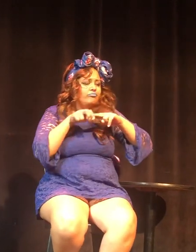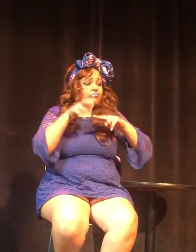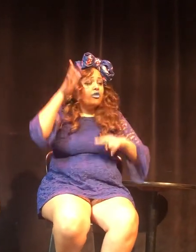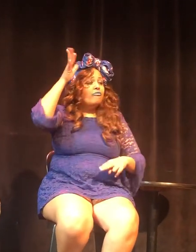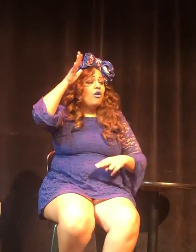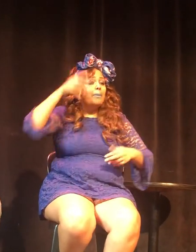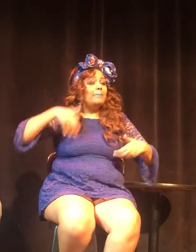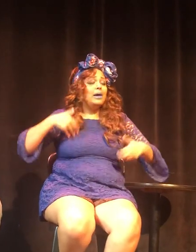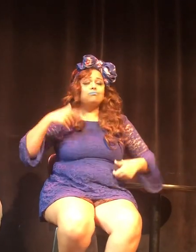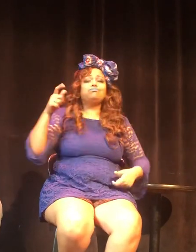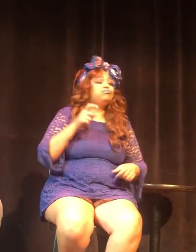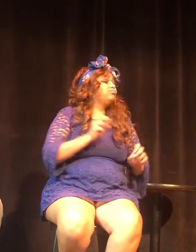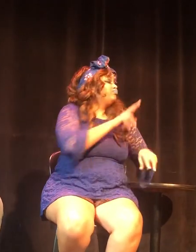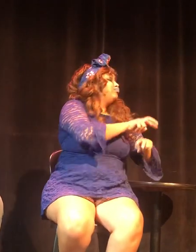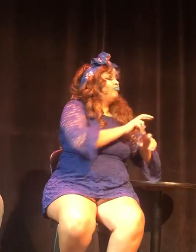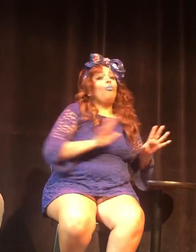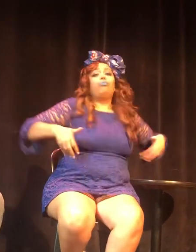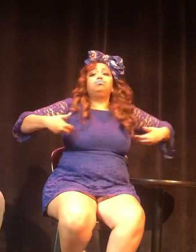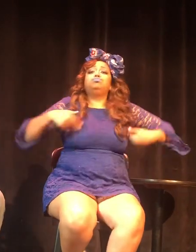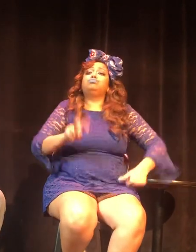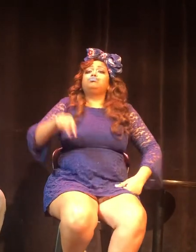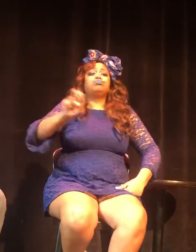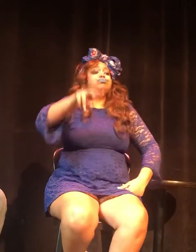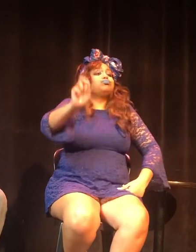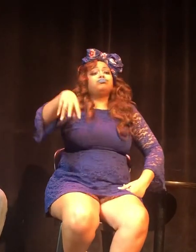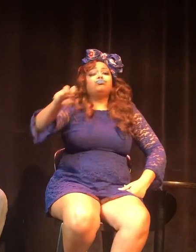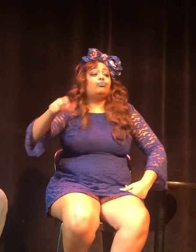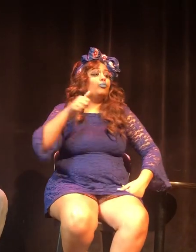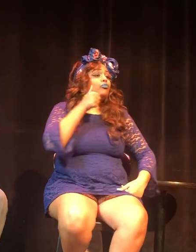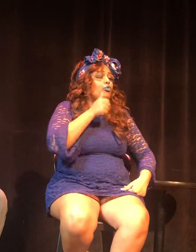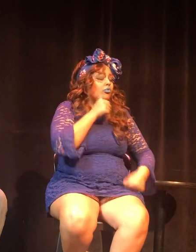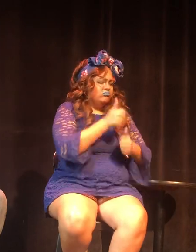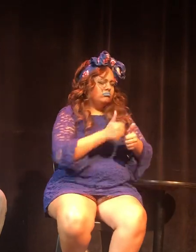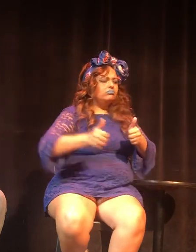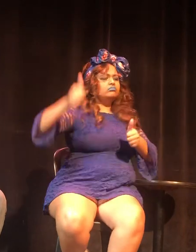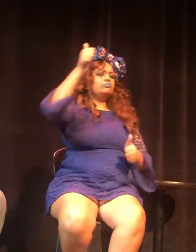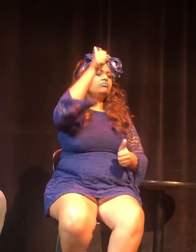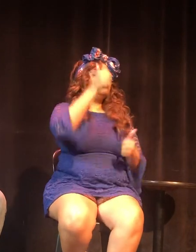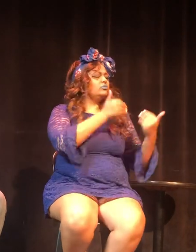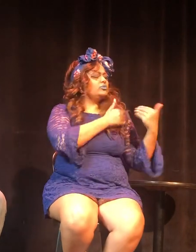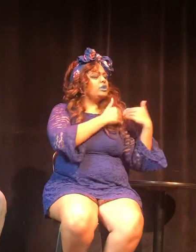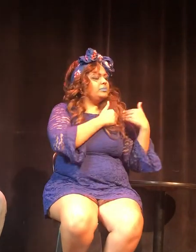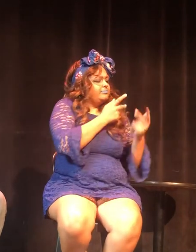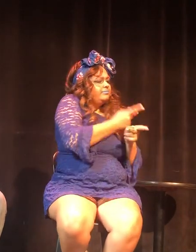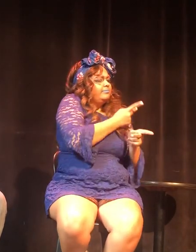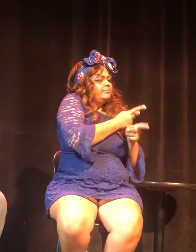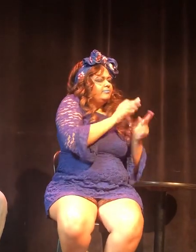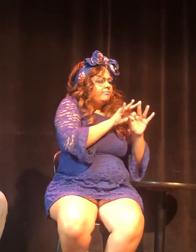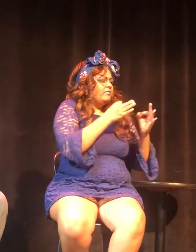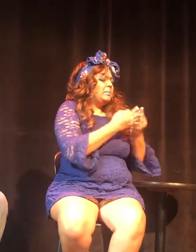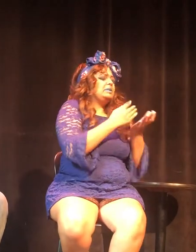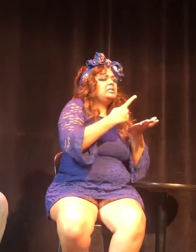in charge of lemur families, and they sometimes share the boy lemurs as partners.